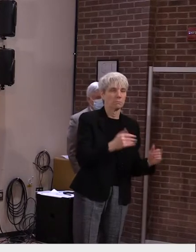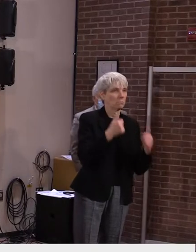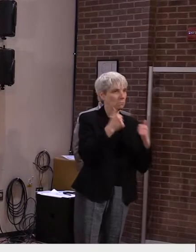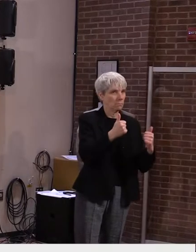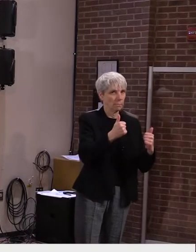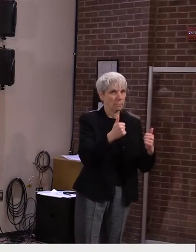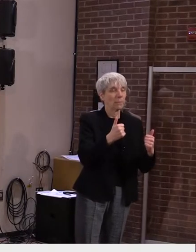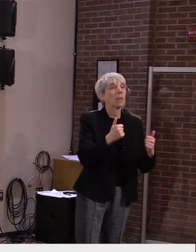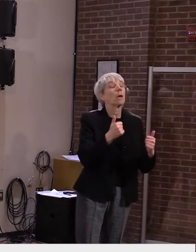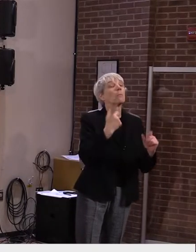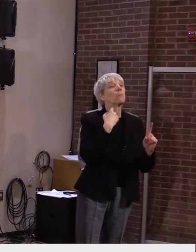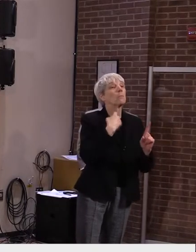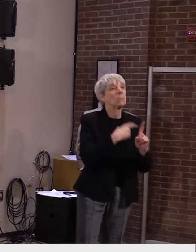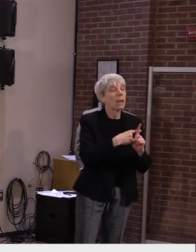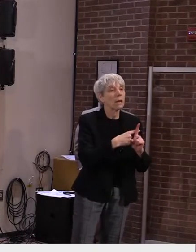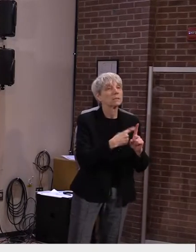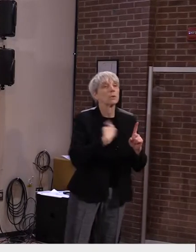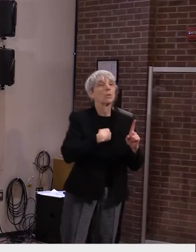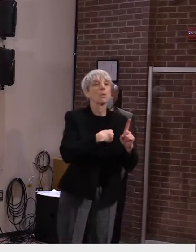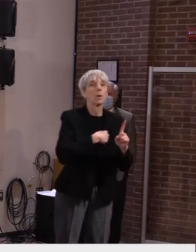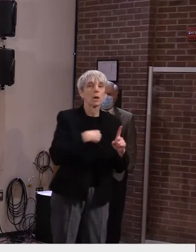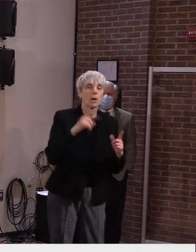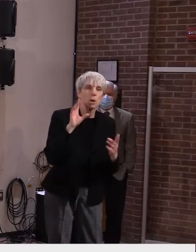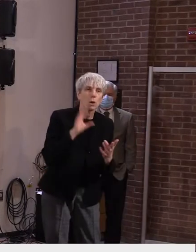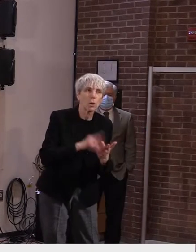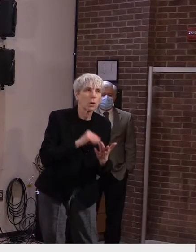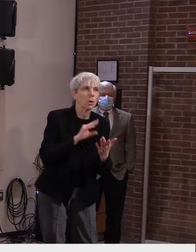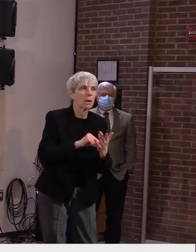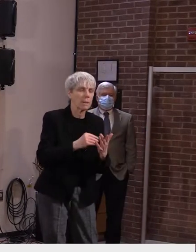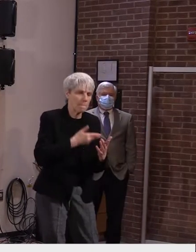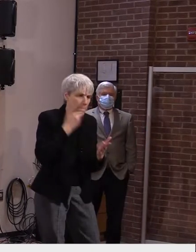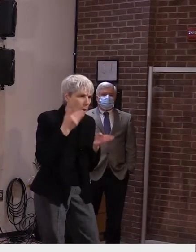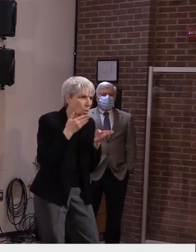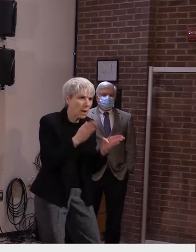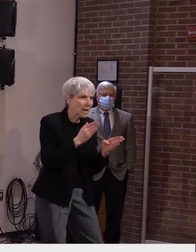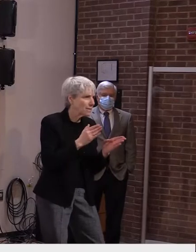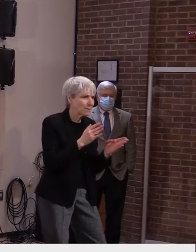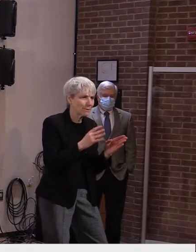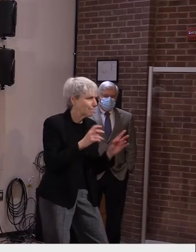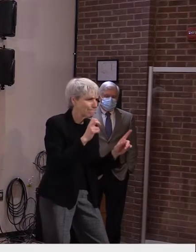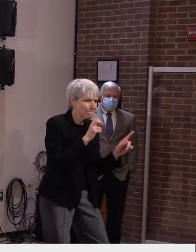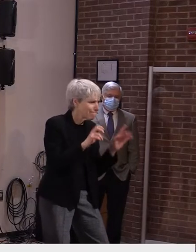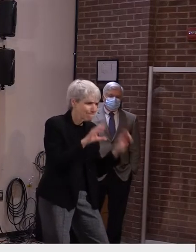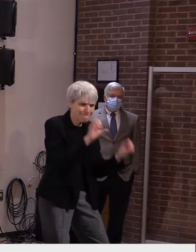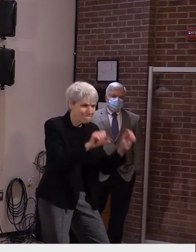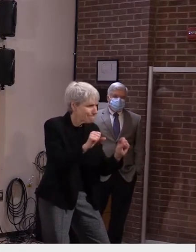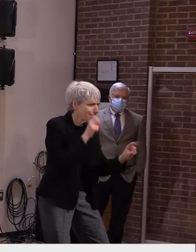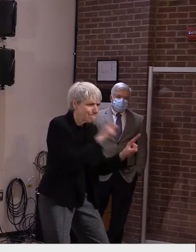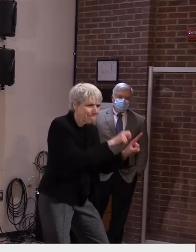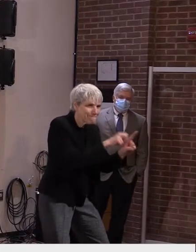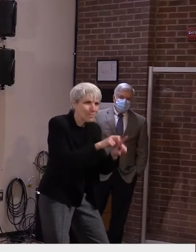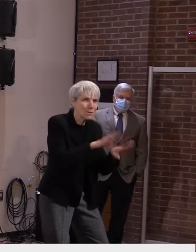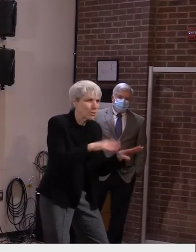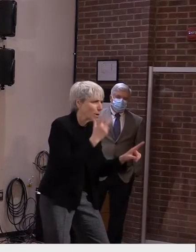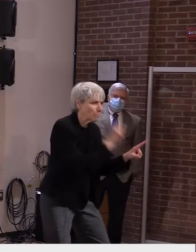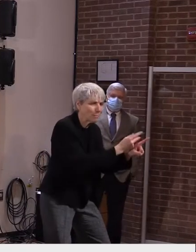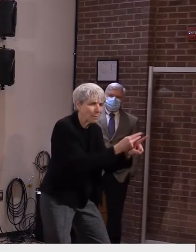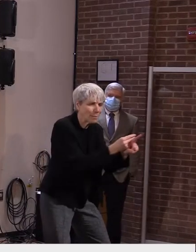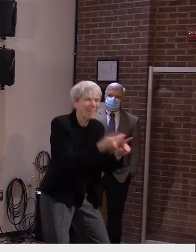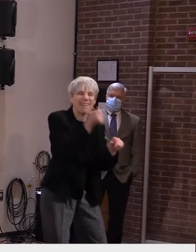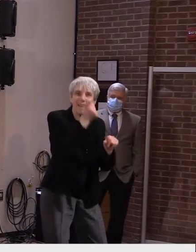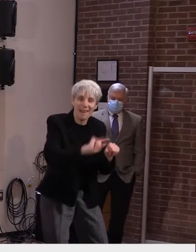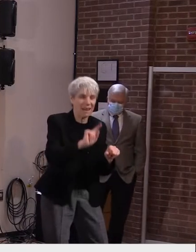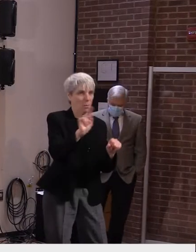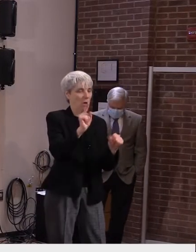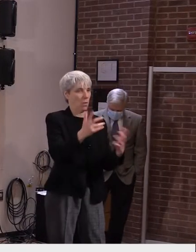more and more effective at getting first doses into all of those children at any site that they so choose,